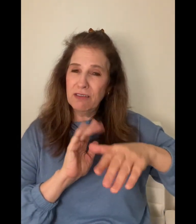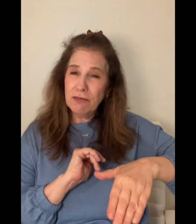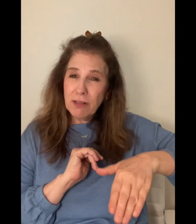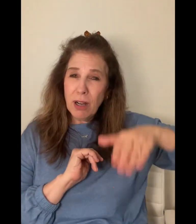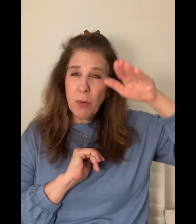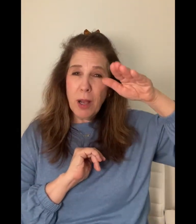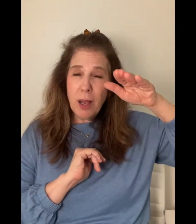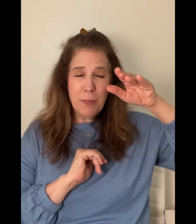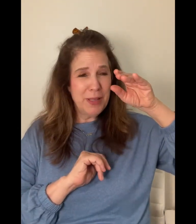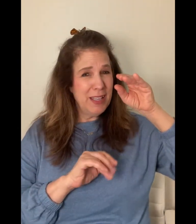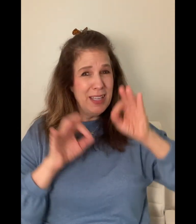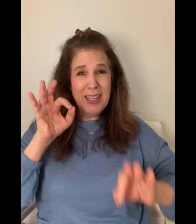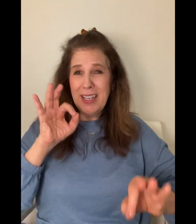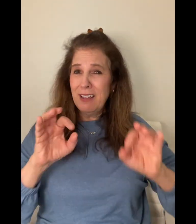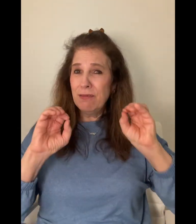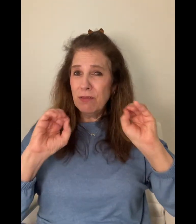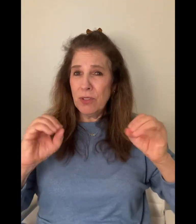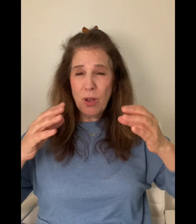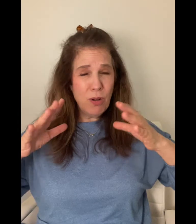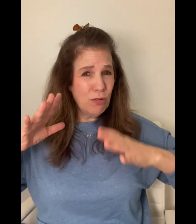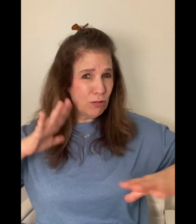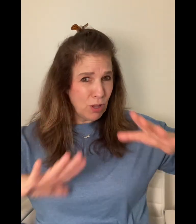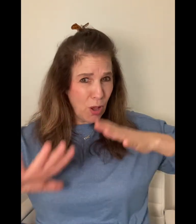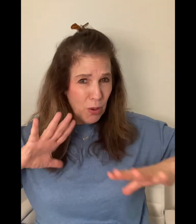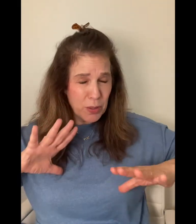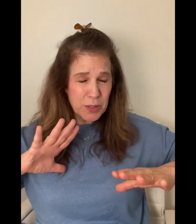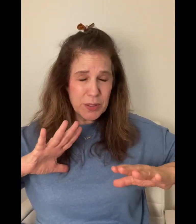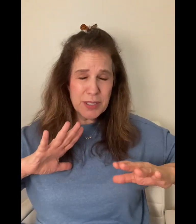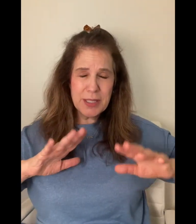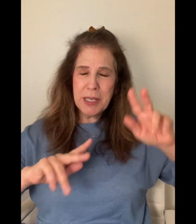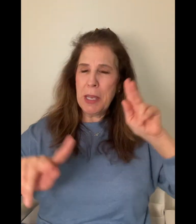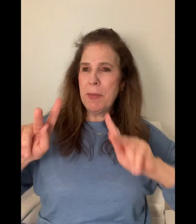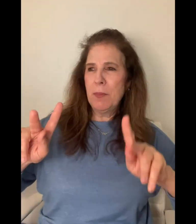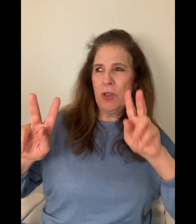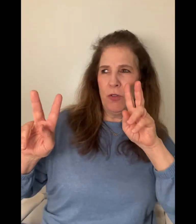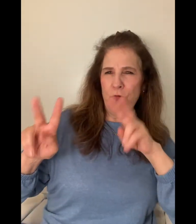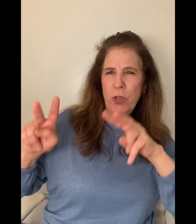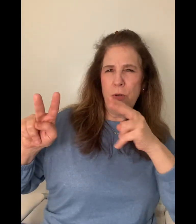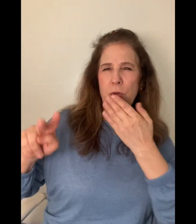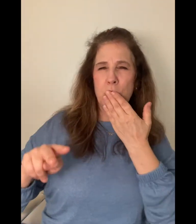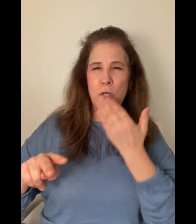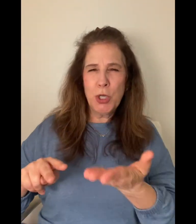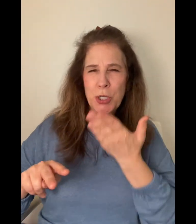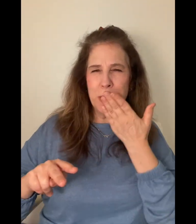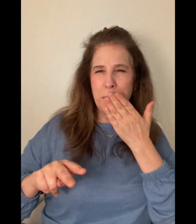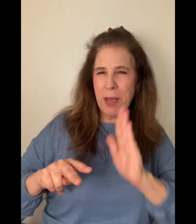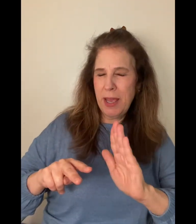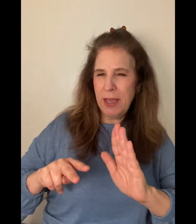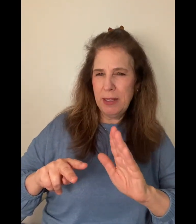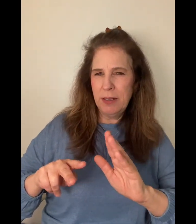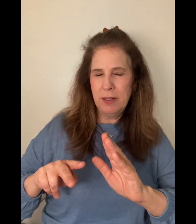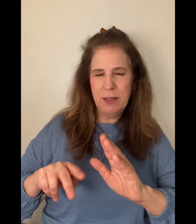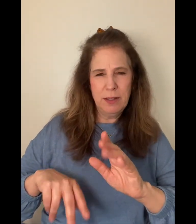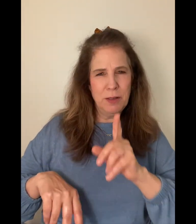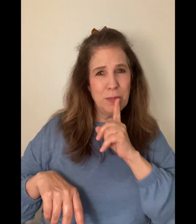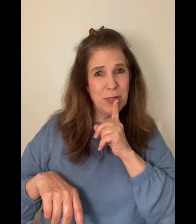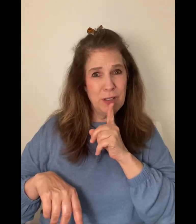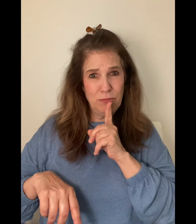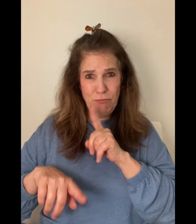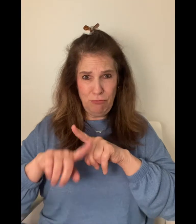once they ate from the tree of knowledge of good and evil. And that's how humanity changed till